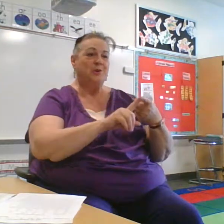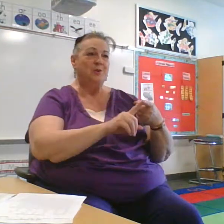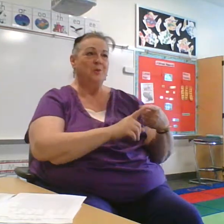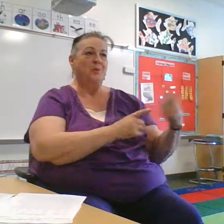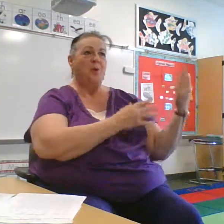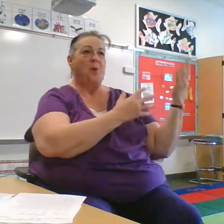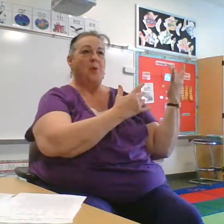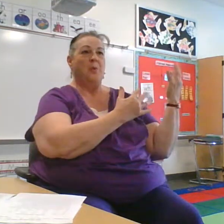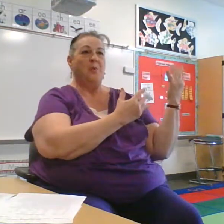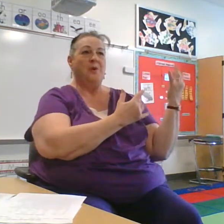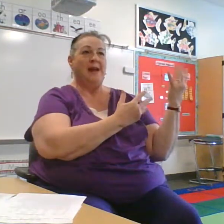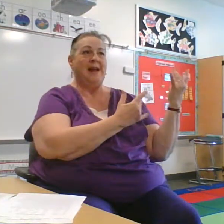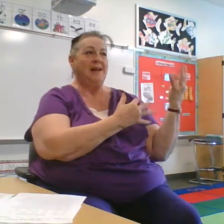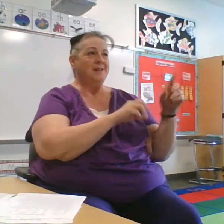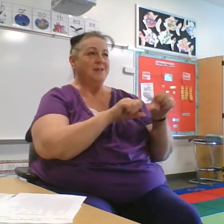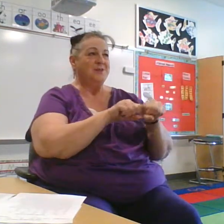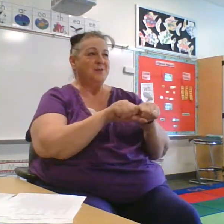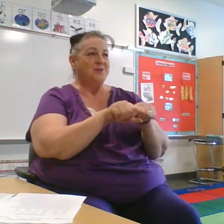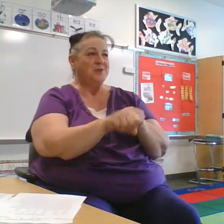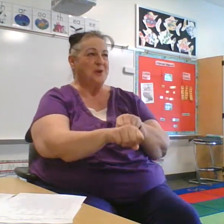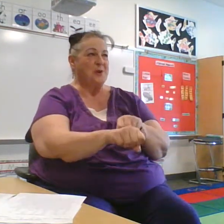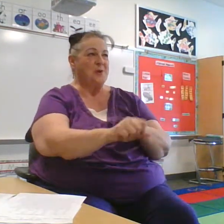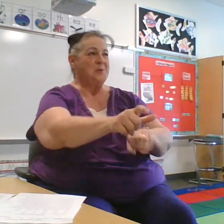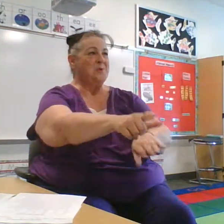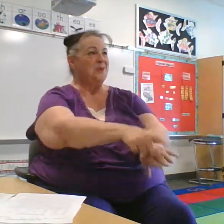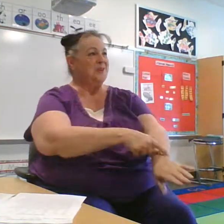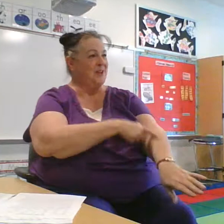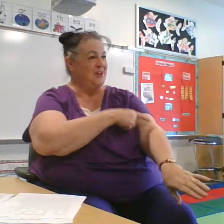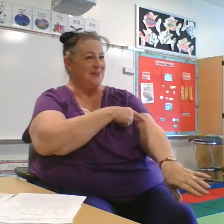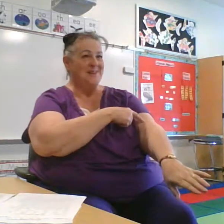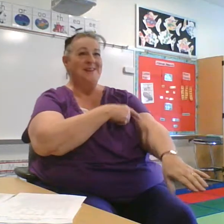to wait so long.